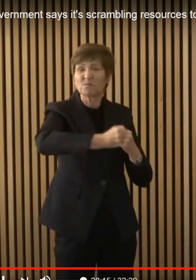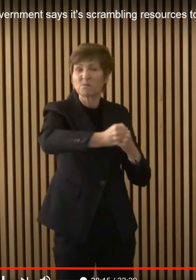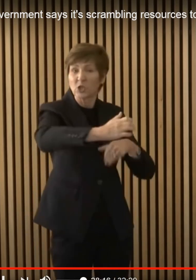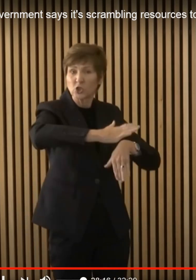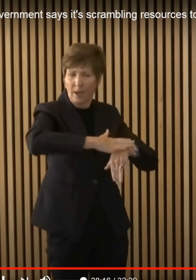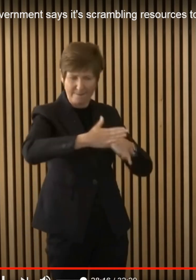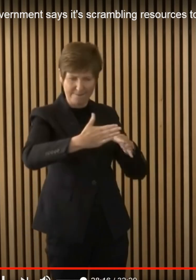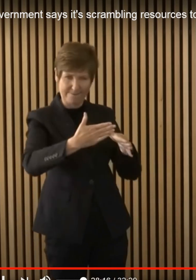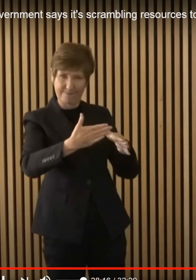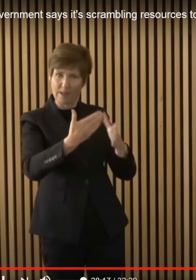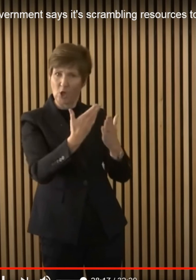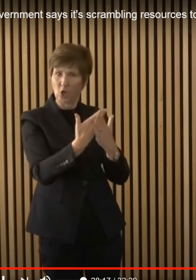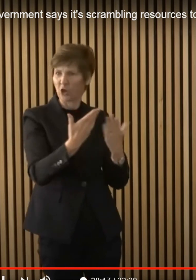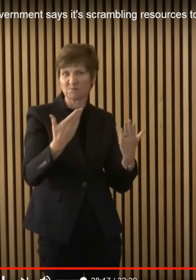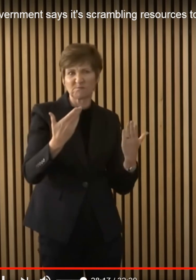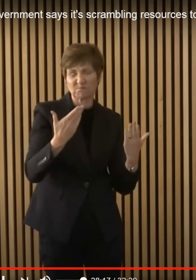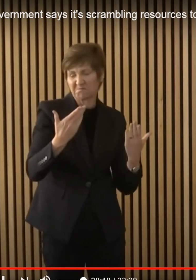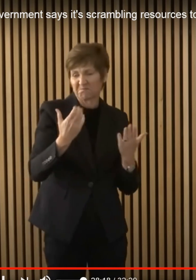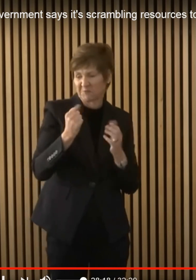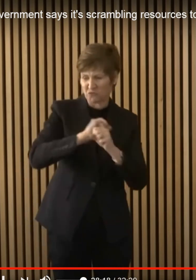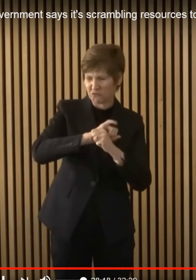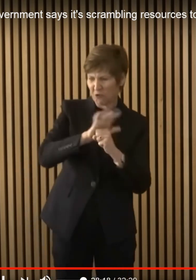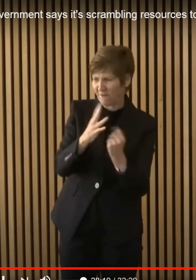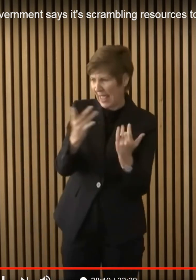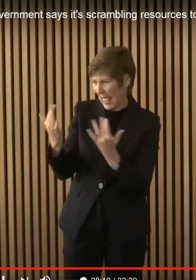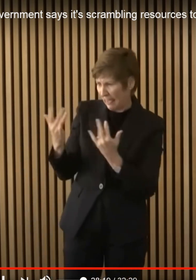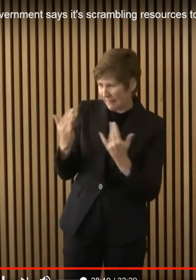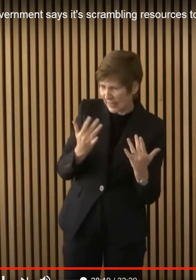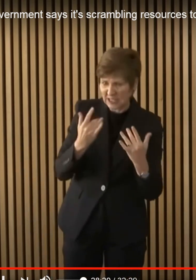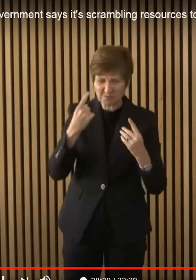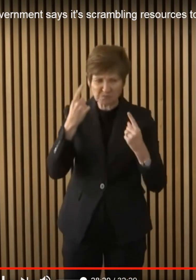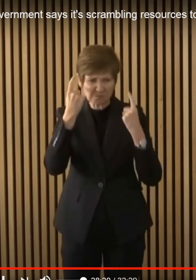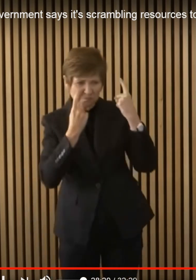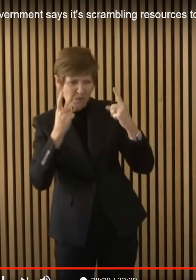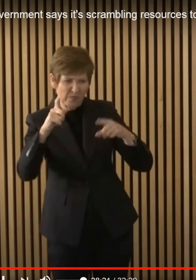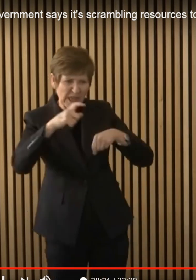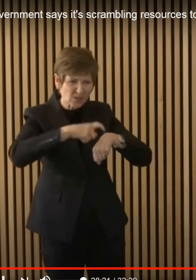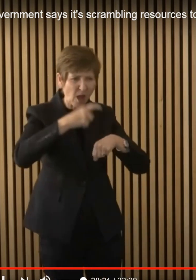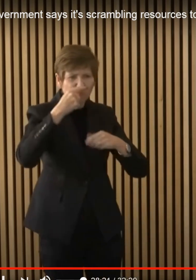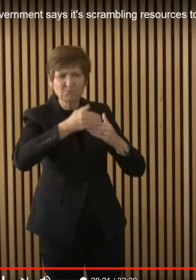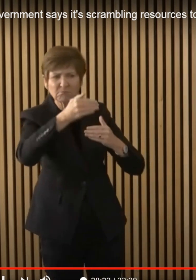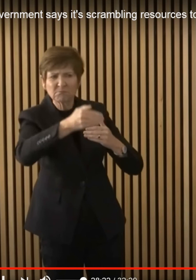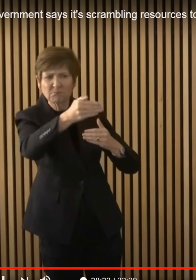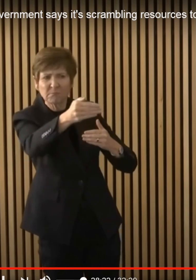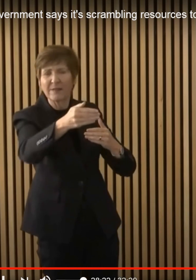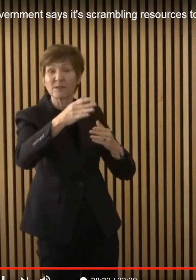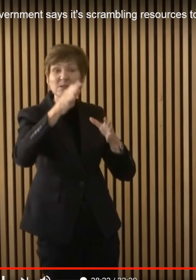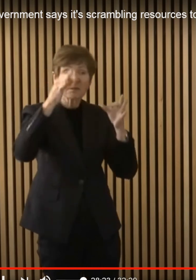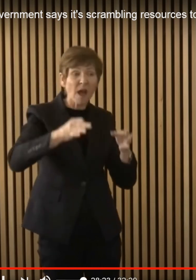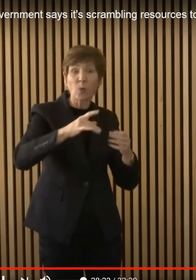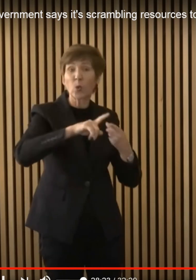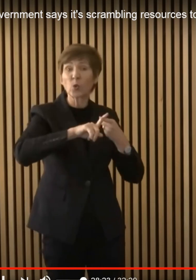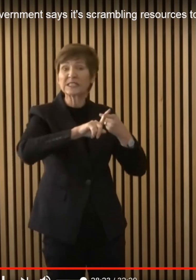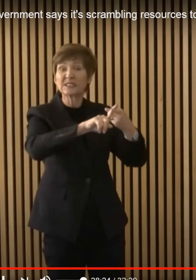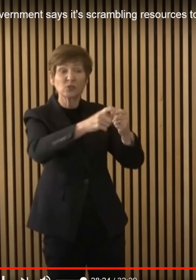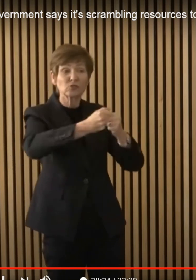different elements of government support, as you approach the time, we'll view the circumstances against the supports that are necessary to